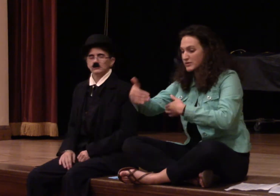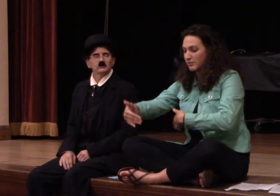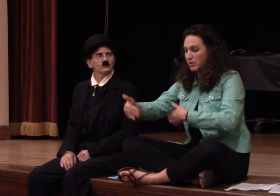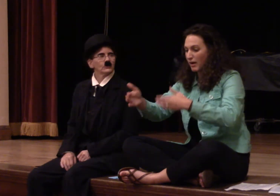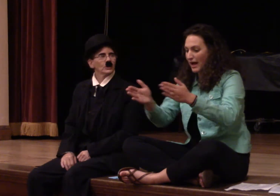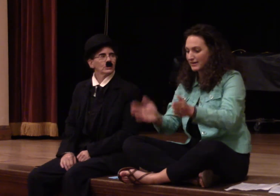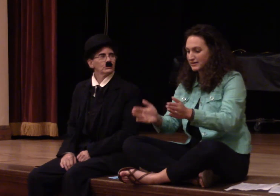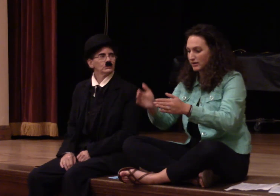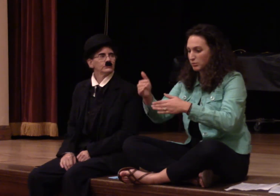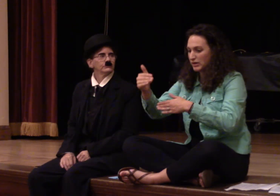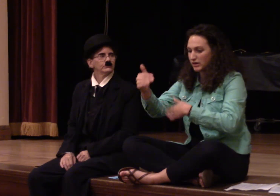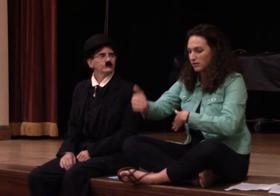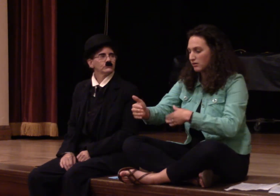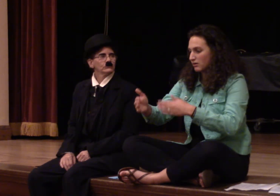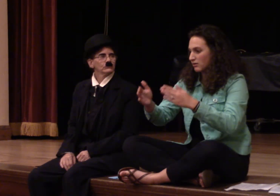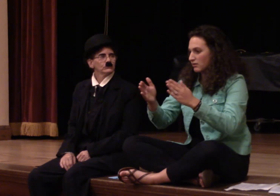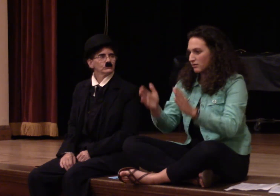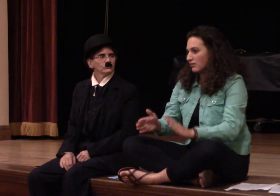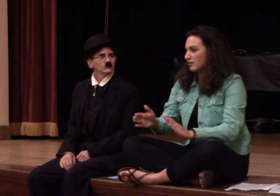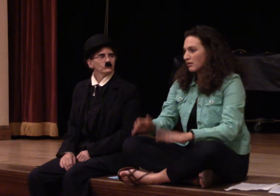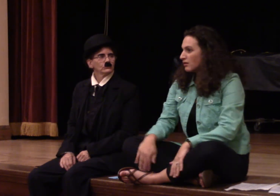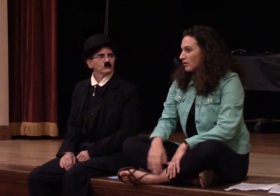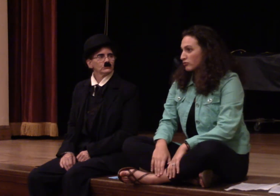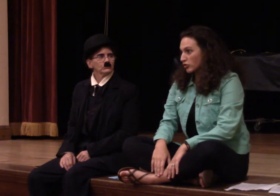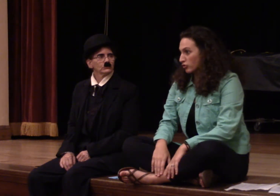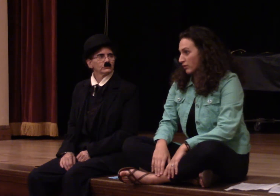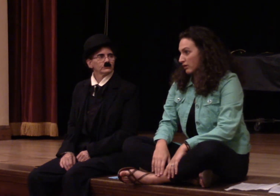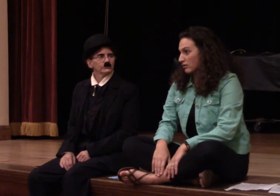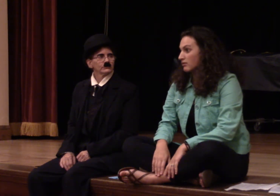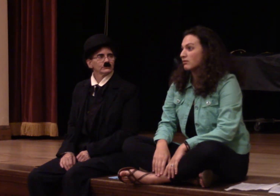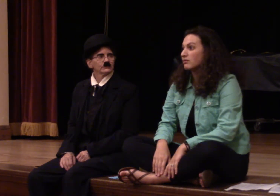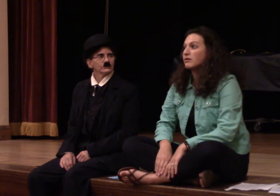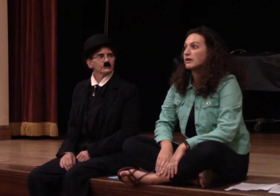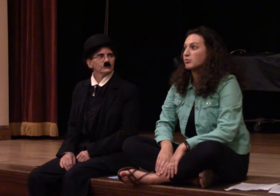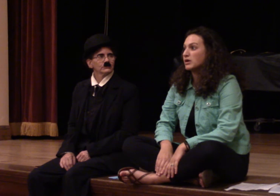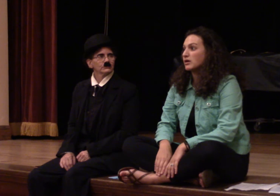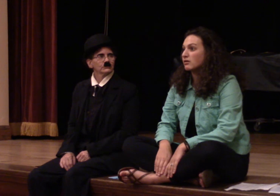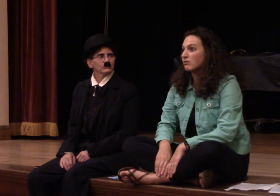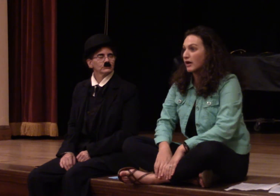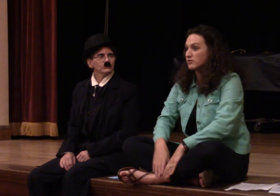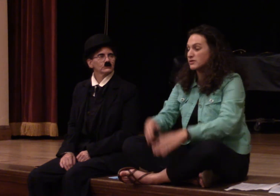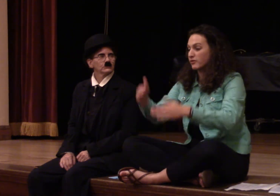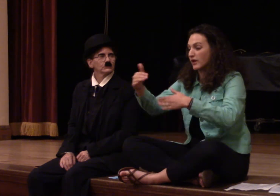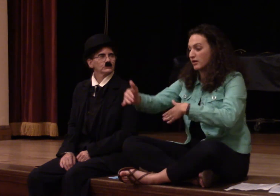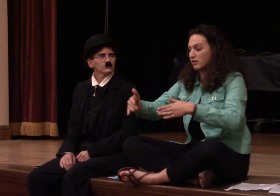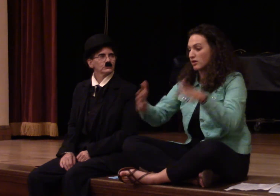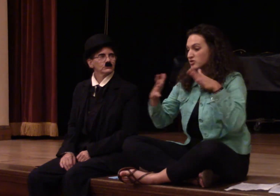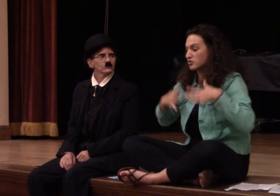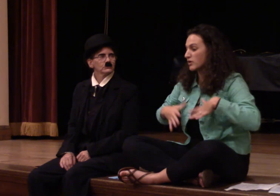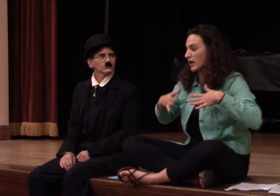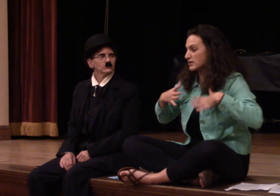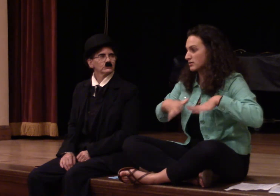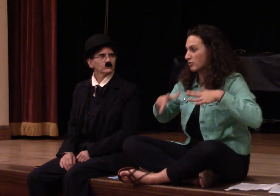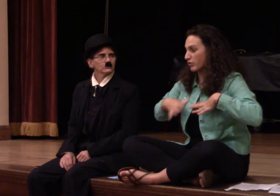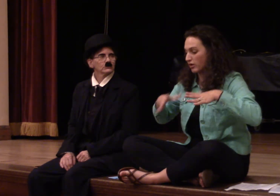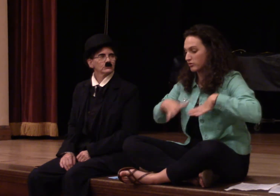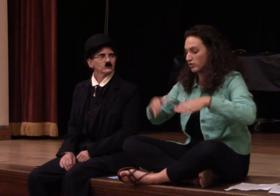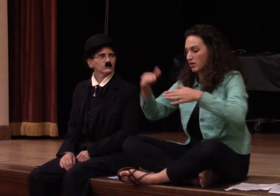can be box, it can be room, it could be, I use it for like a suitcase, I do clothes,